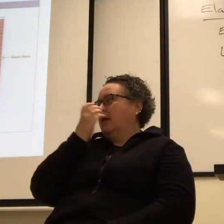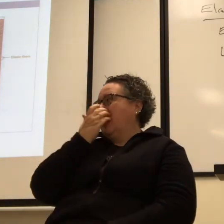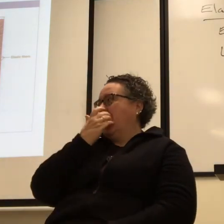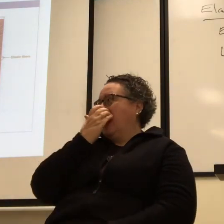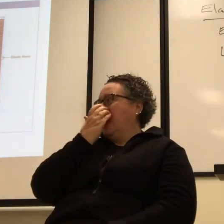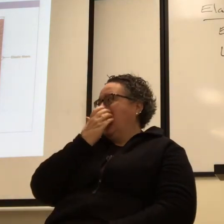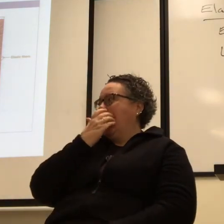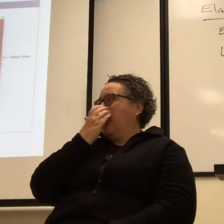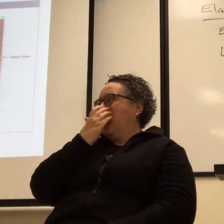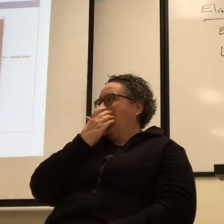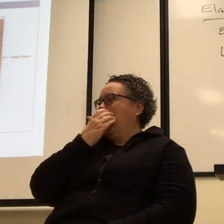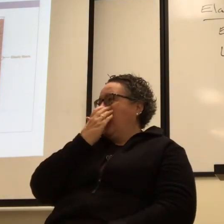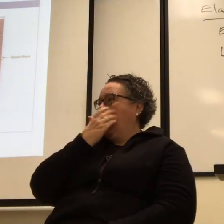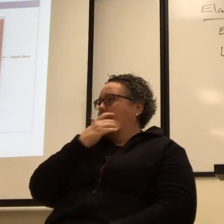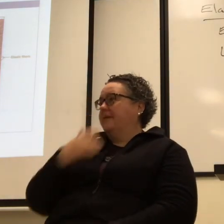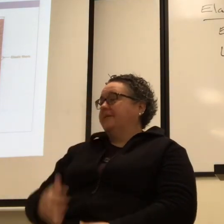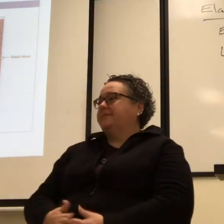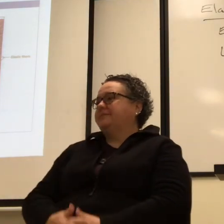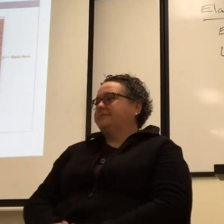the heart is in